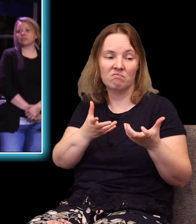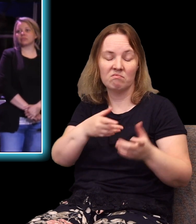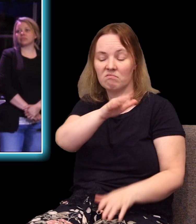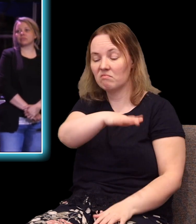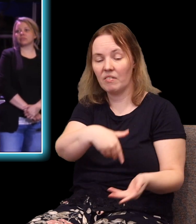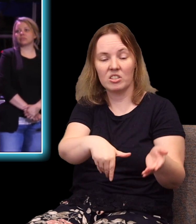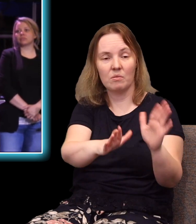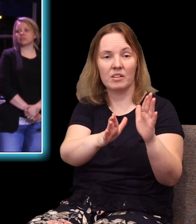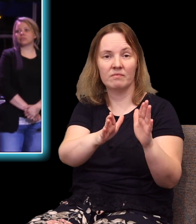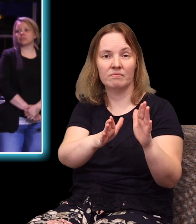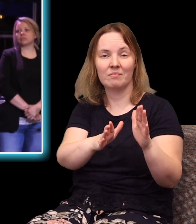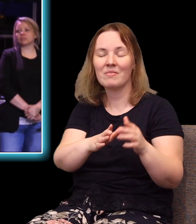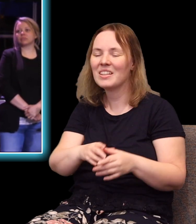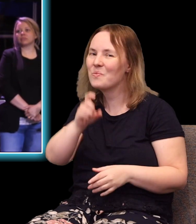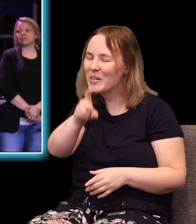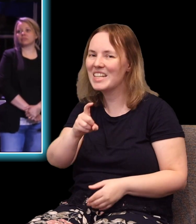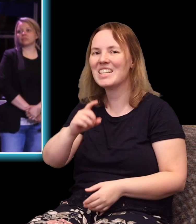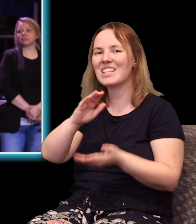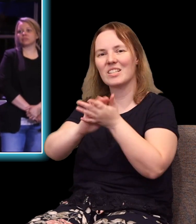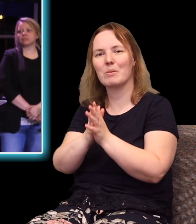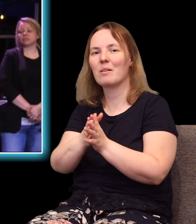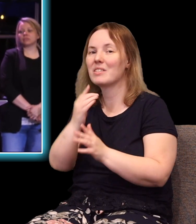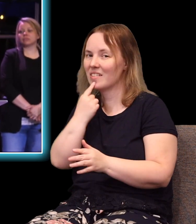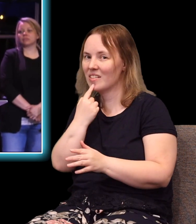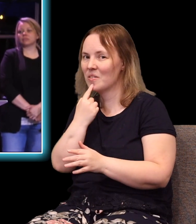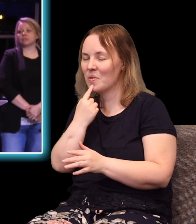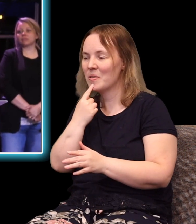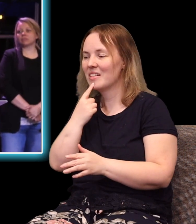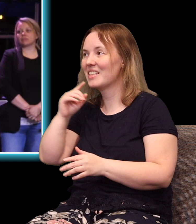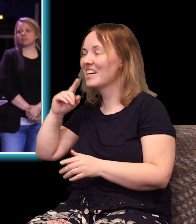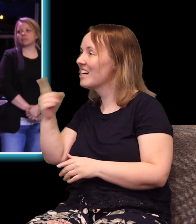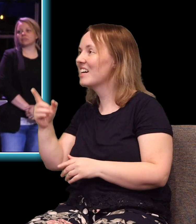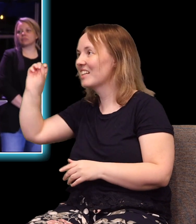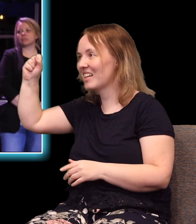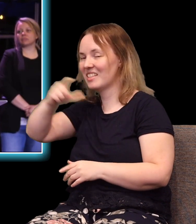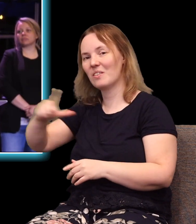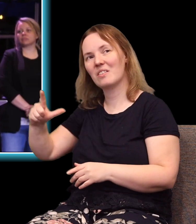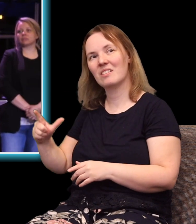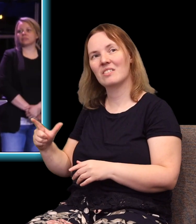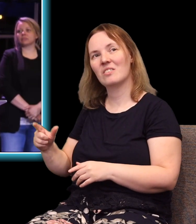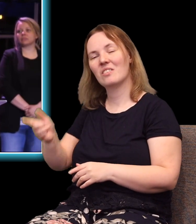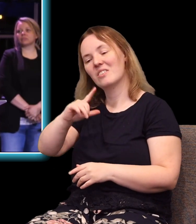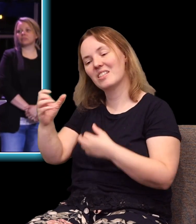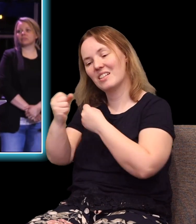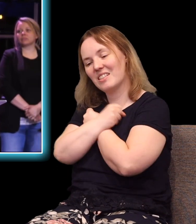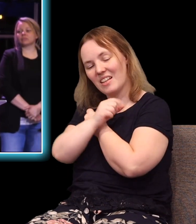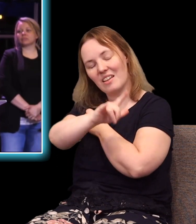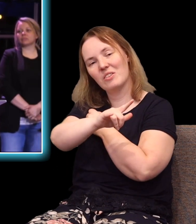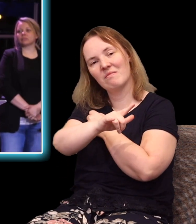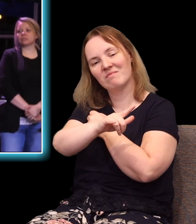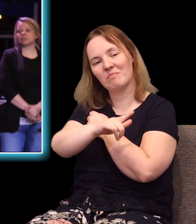way. We got to get serious about it, friends. We either say, yes, Lord, or the Lord says, I love